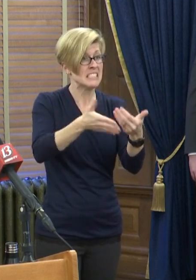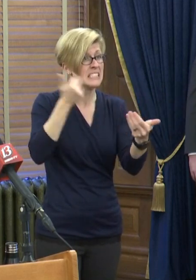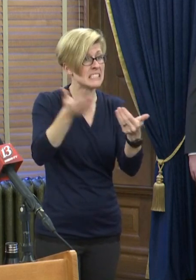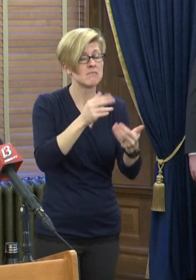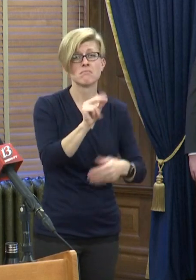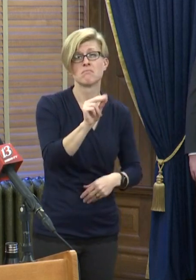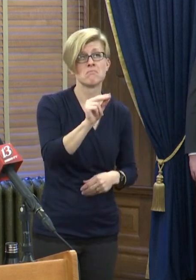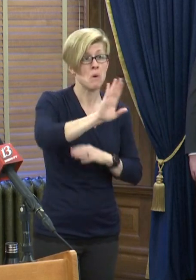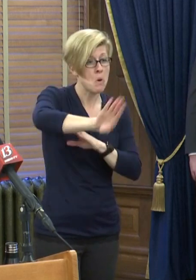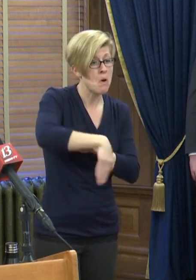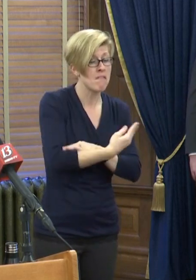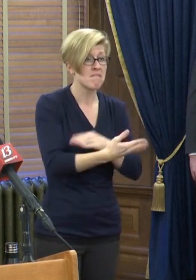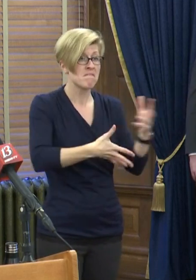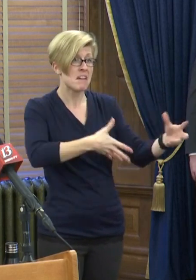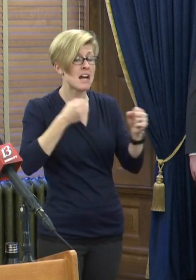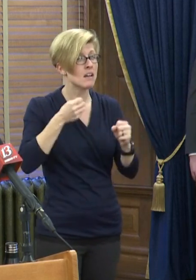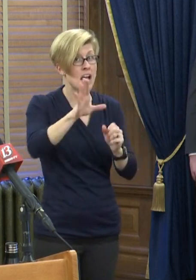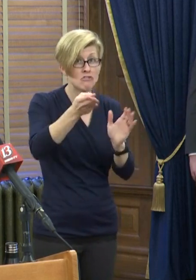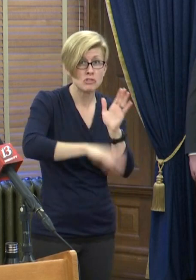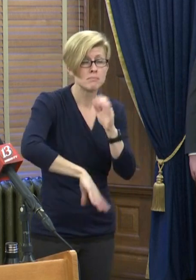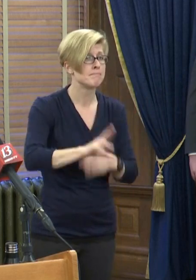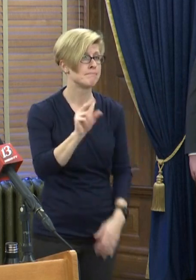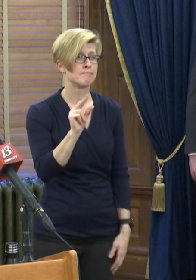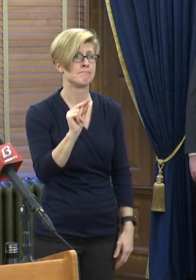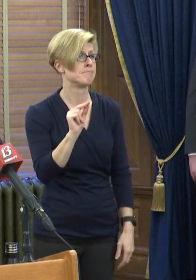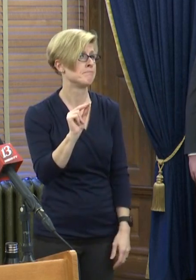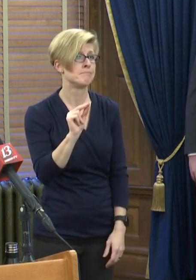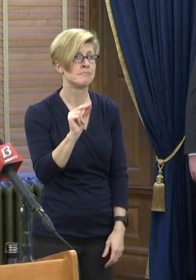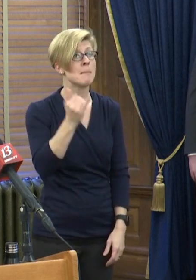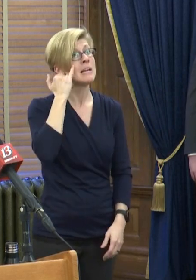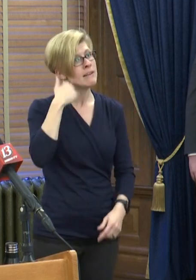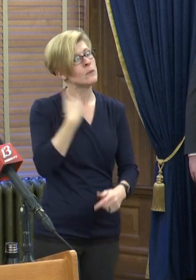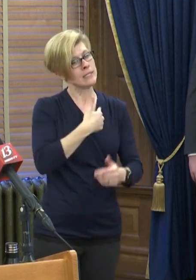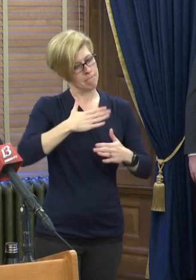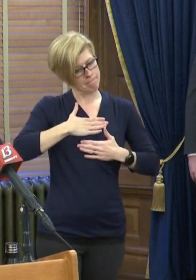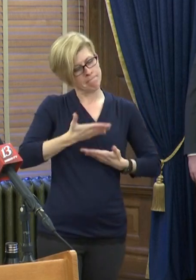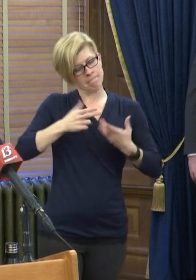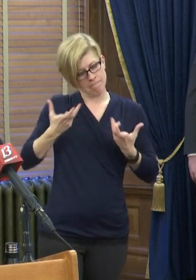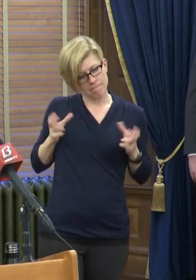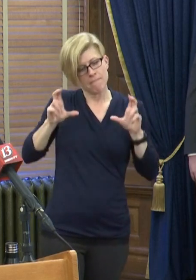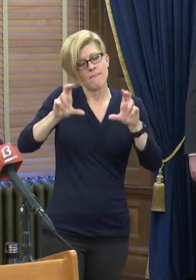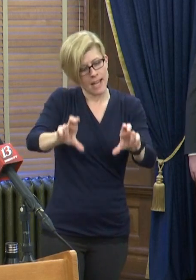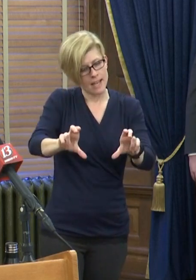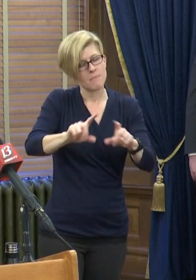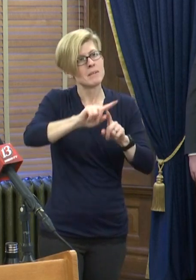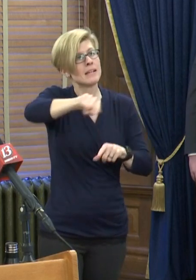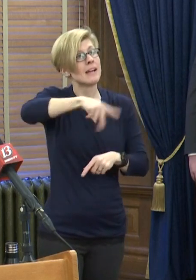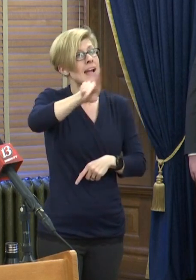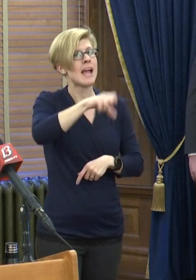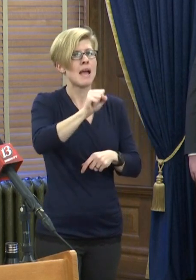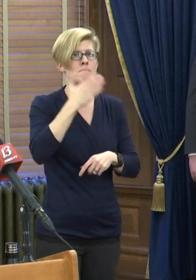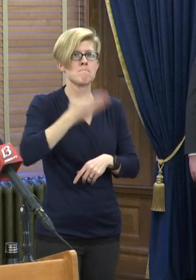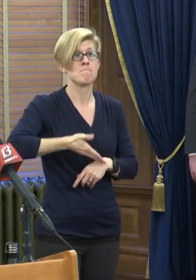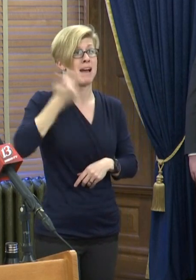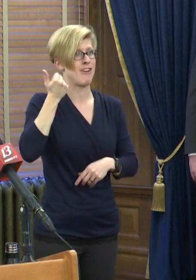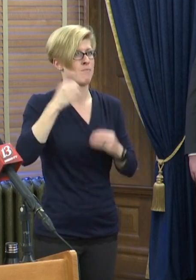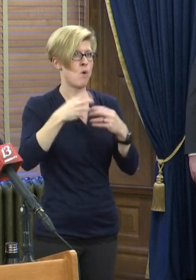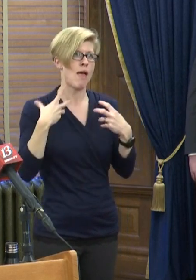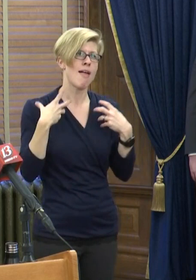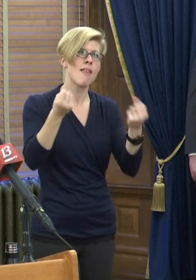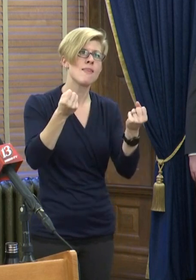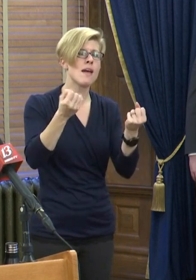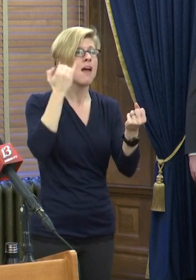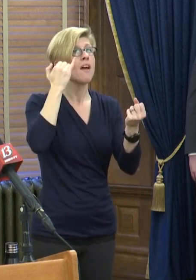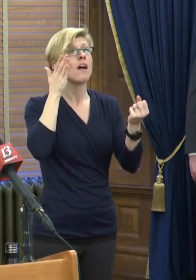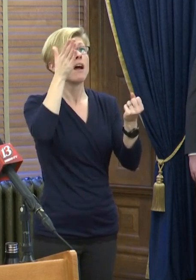it won't be cheap. But it will make Kansas stronger, healthier, and better prepared to weather the